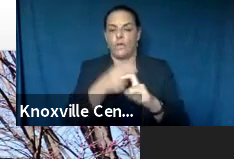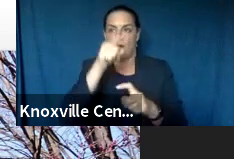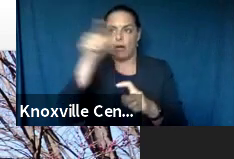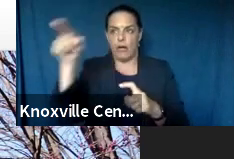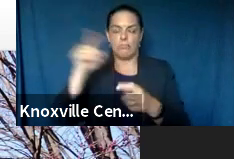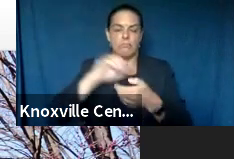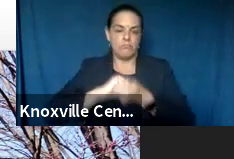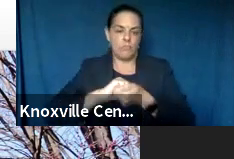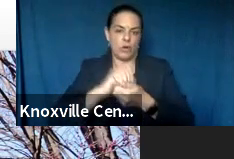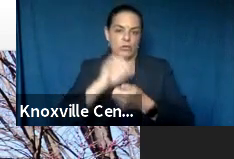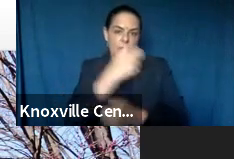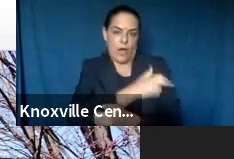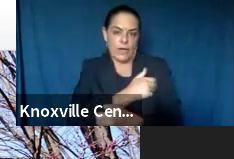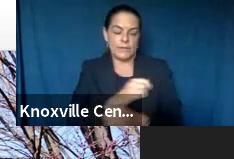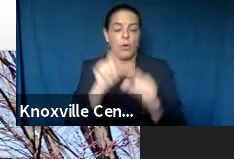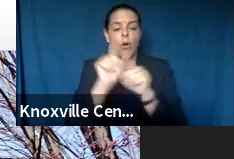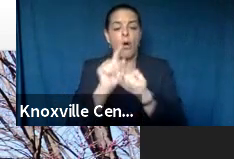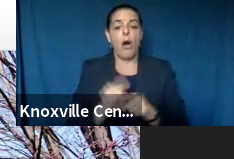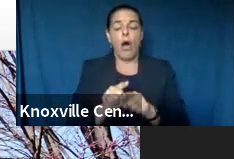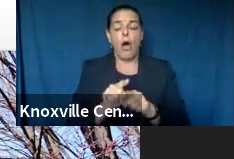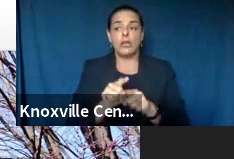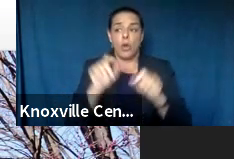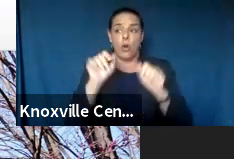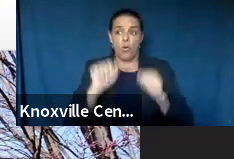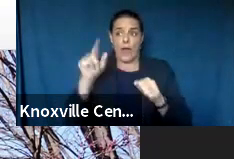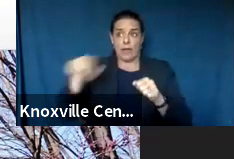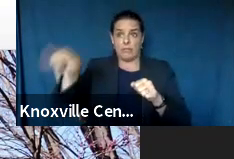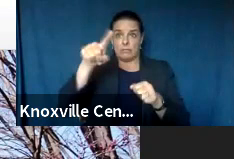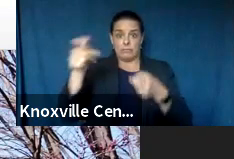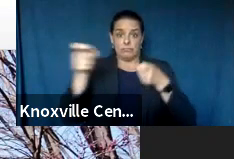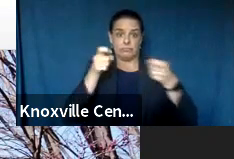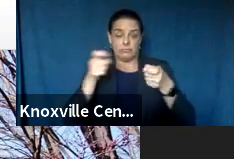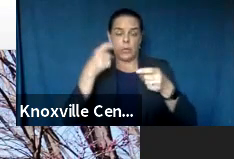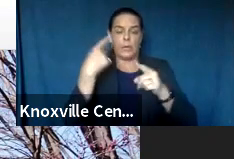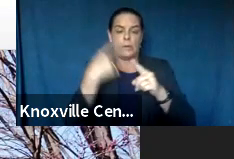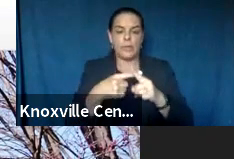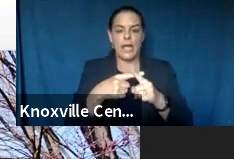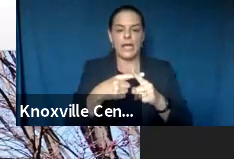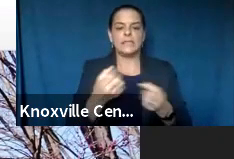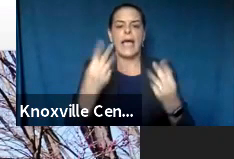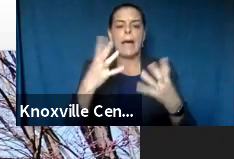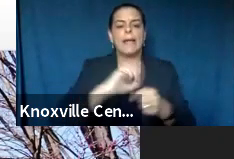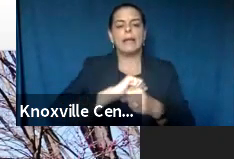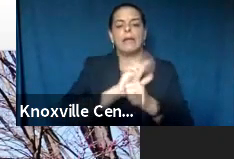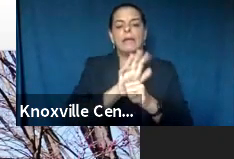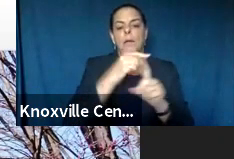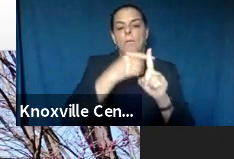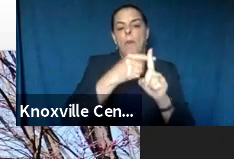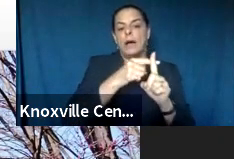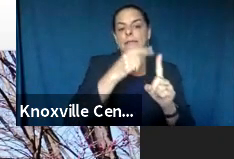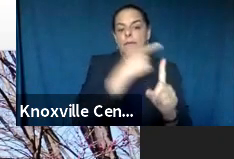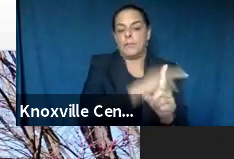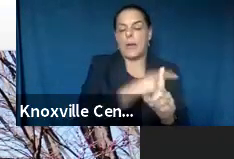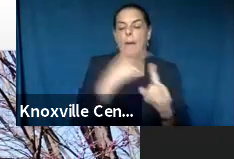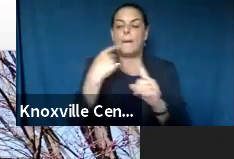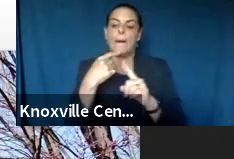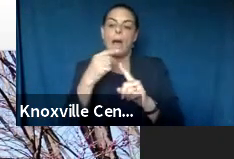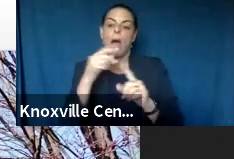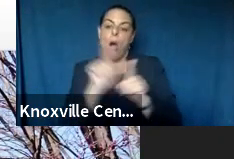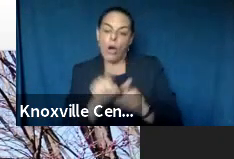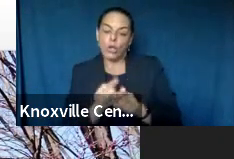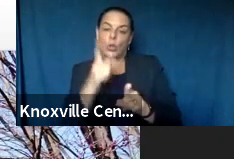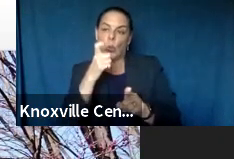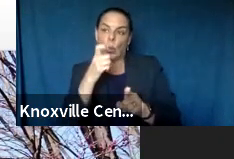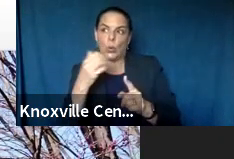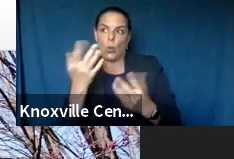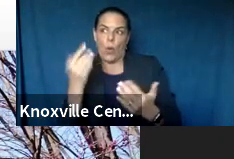the additional surge capacity for these categories, as well as the COVID positive patients and the patients with pending test results in the